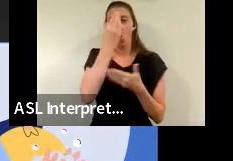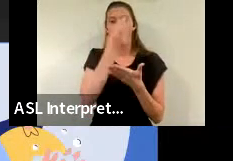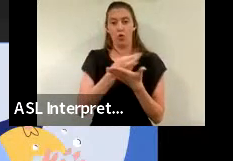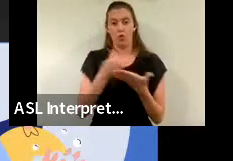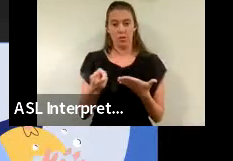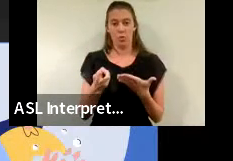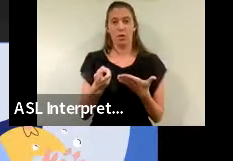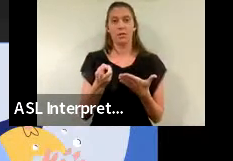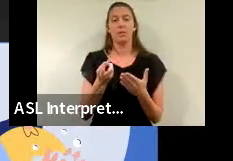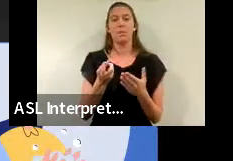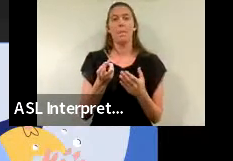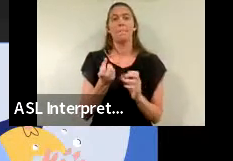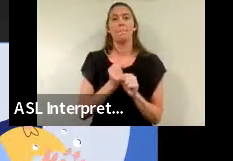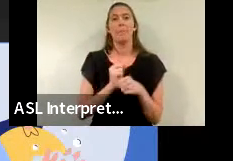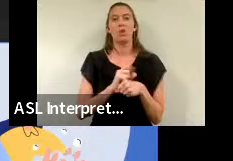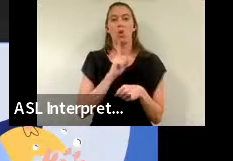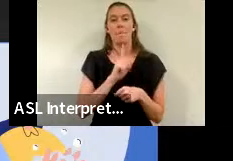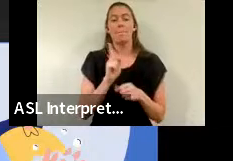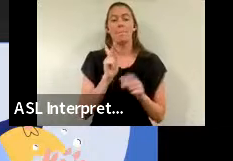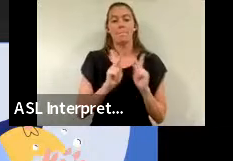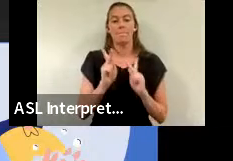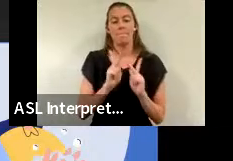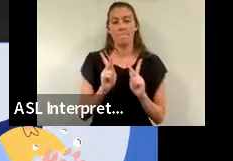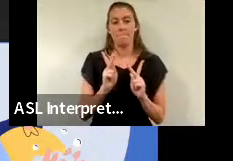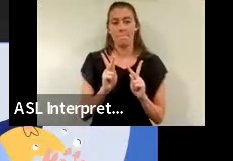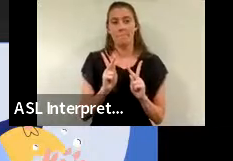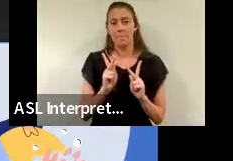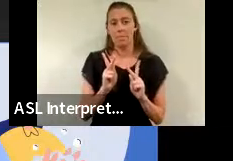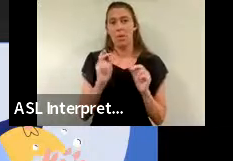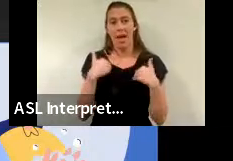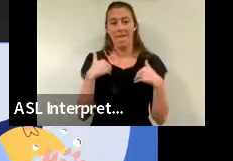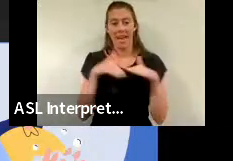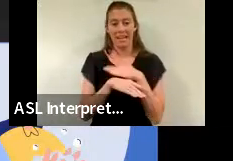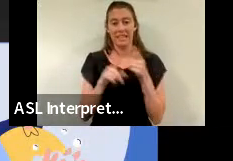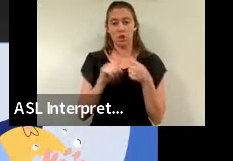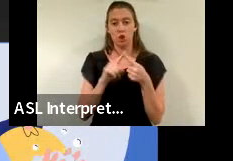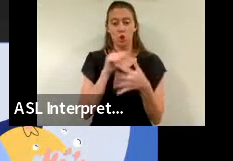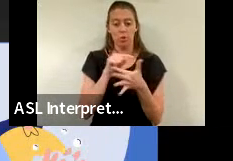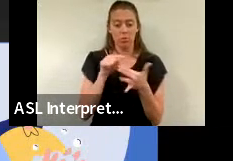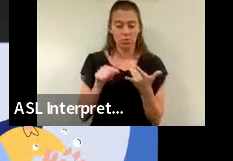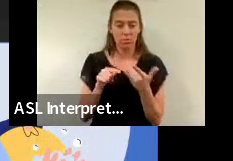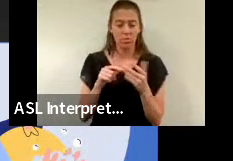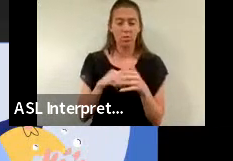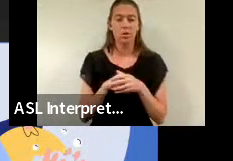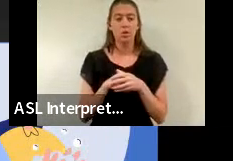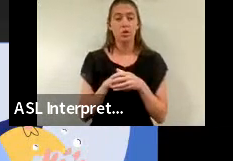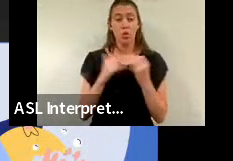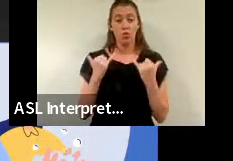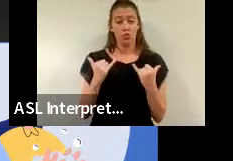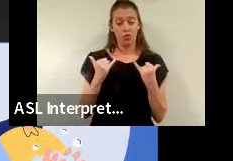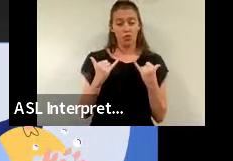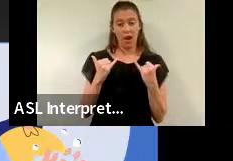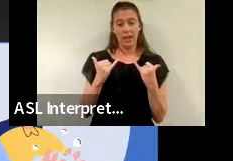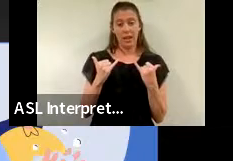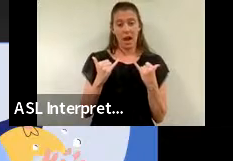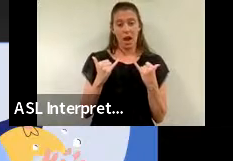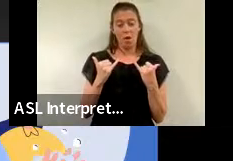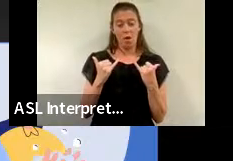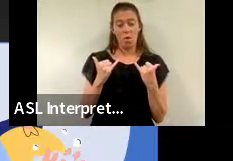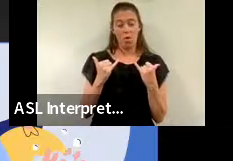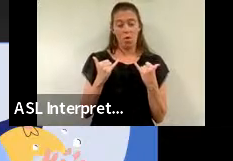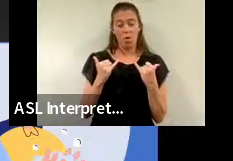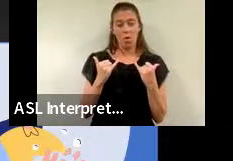capacity to respond. Right now, what we have in our testing network is a mix of stationary sites